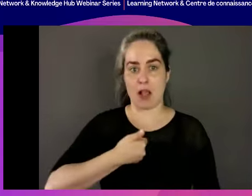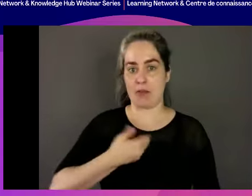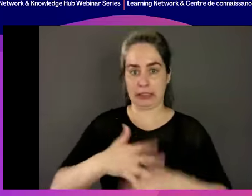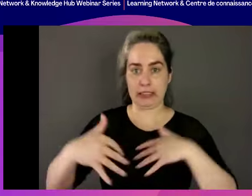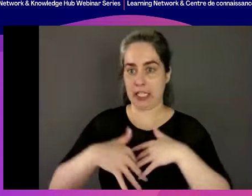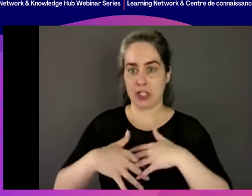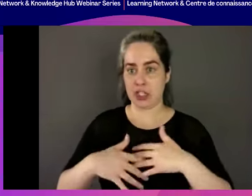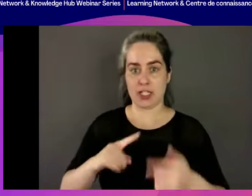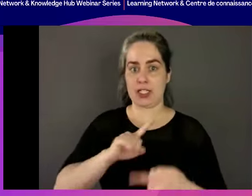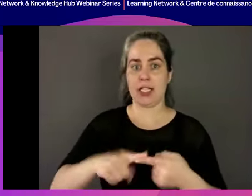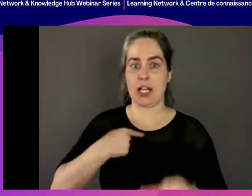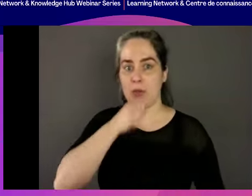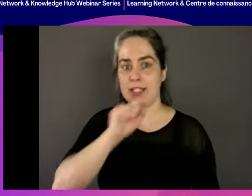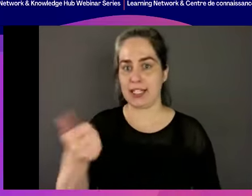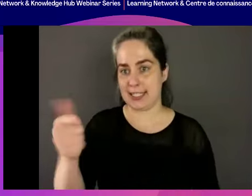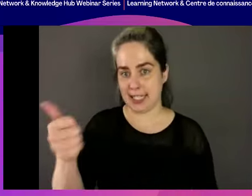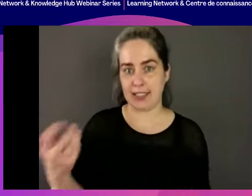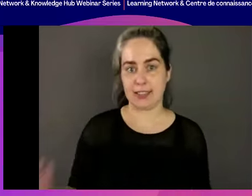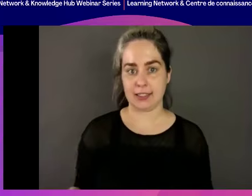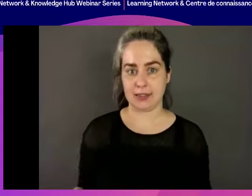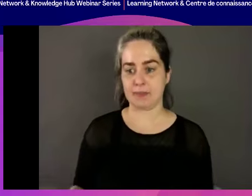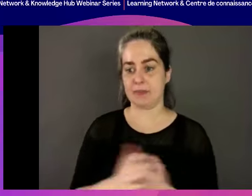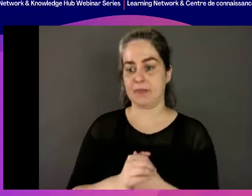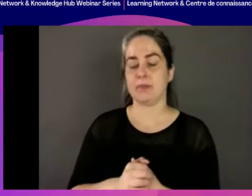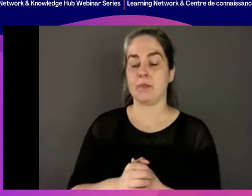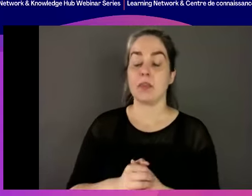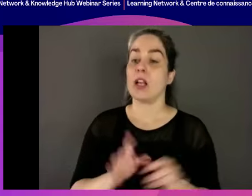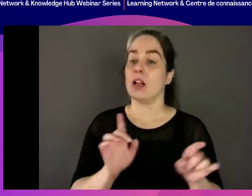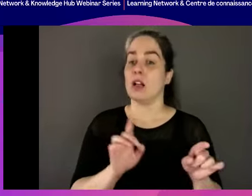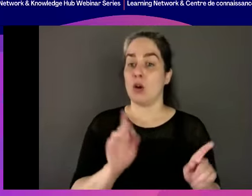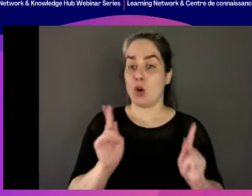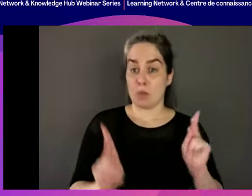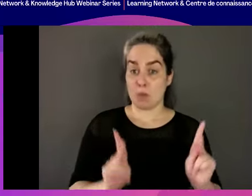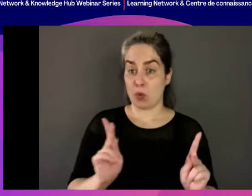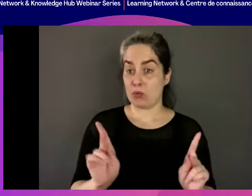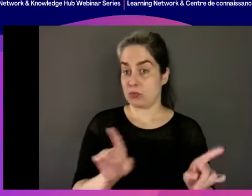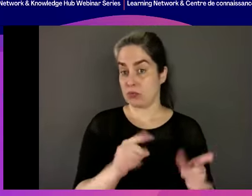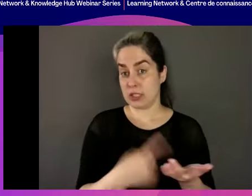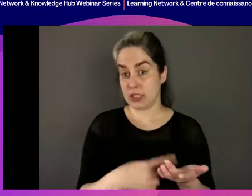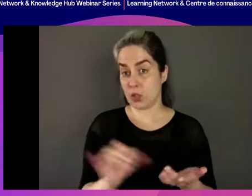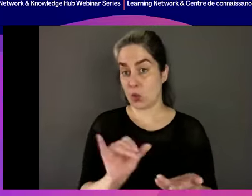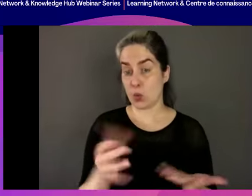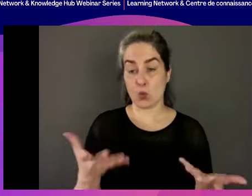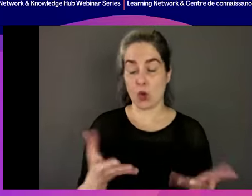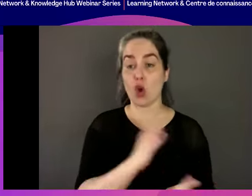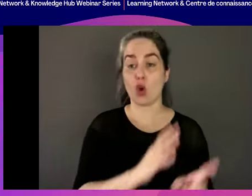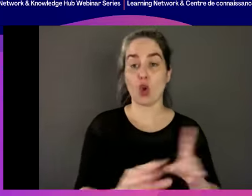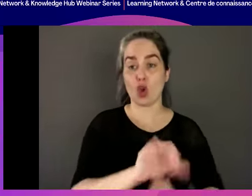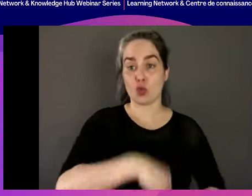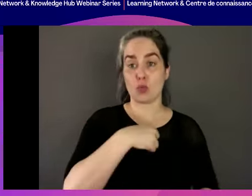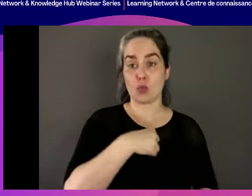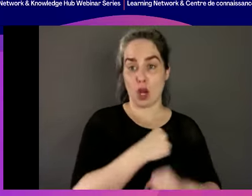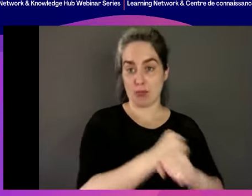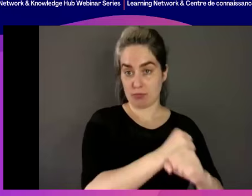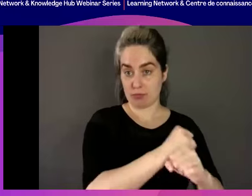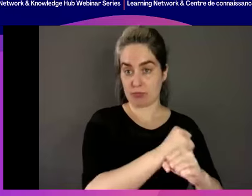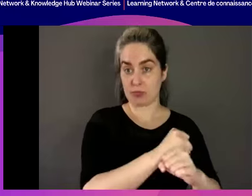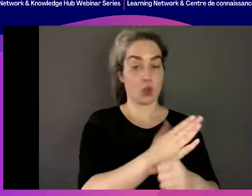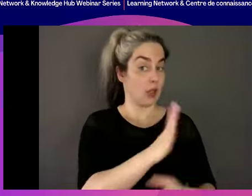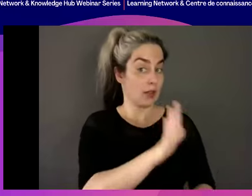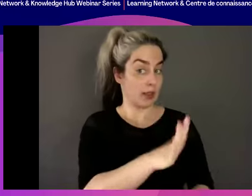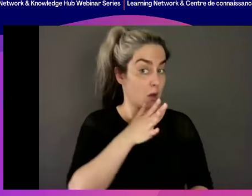People also talked about cultural pride and how that was protective, and how their parents, either their parents